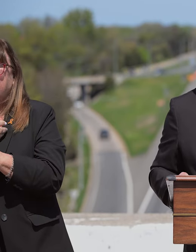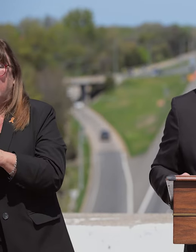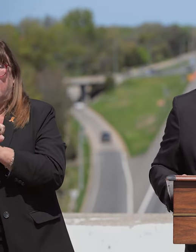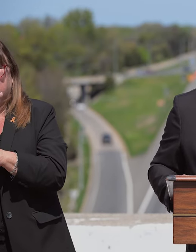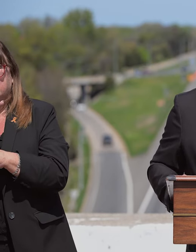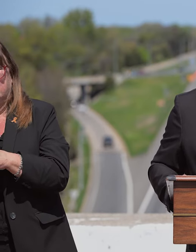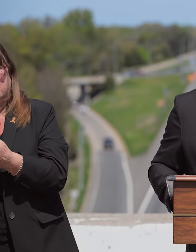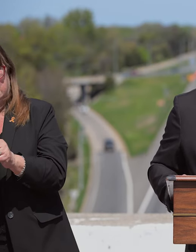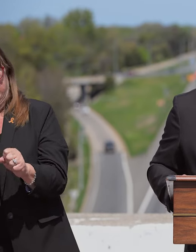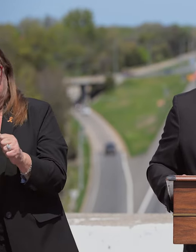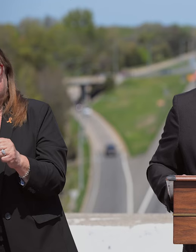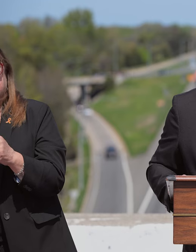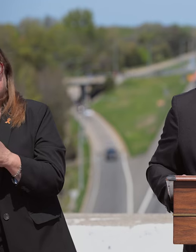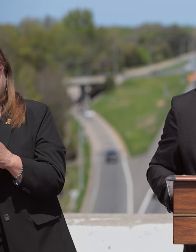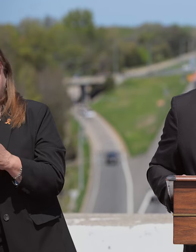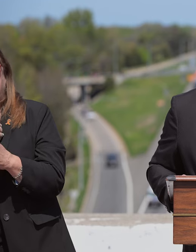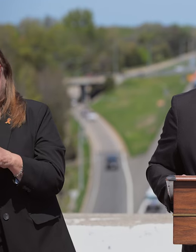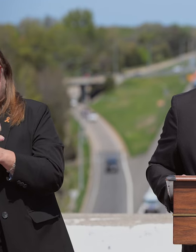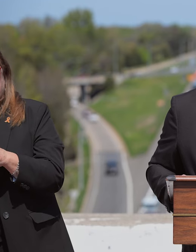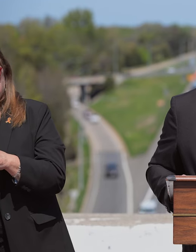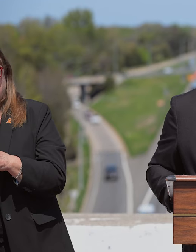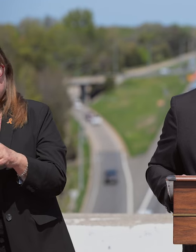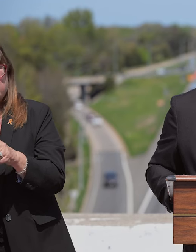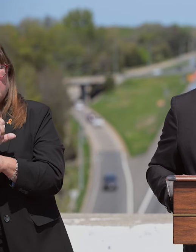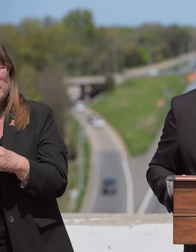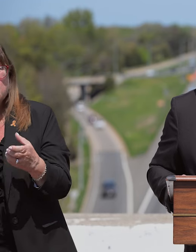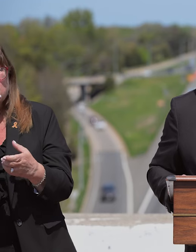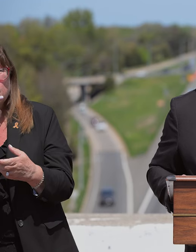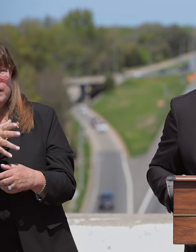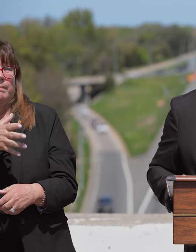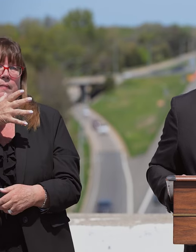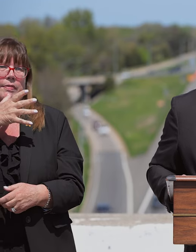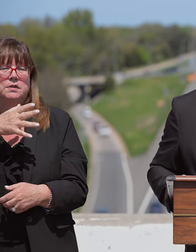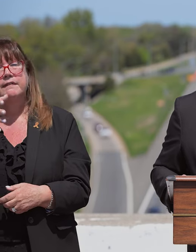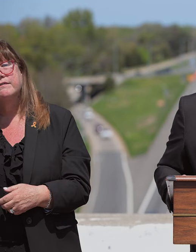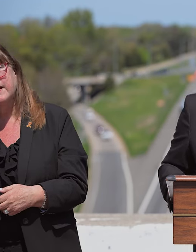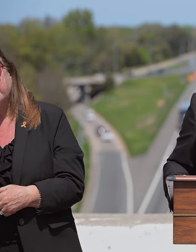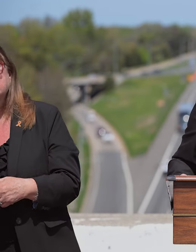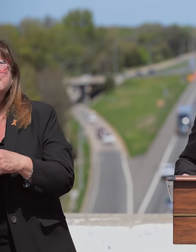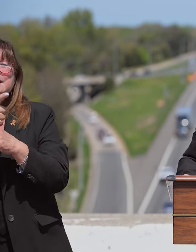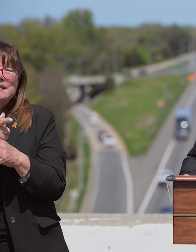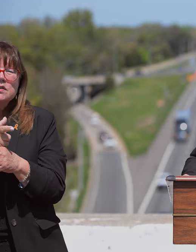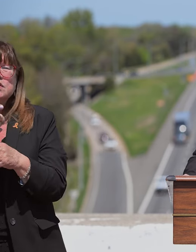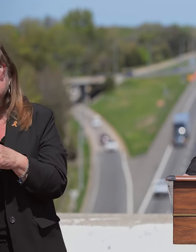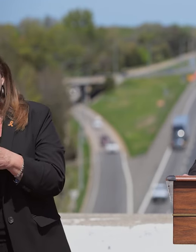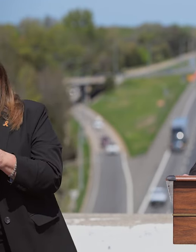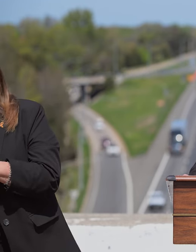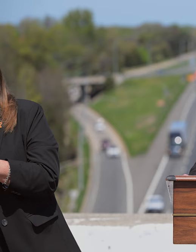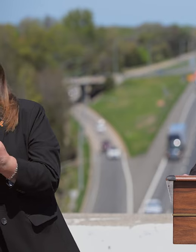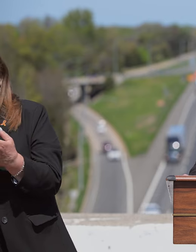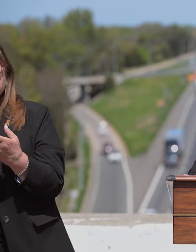safe. Our work zones are filled with mothers, fathers, sisters,